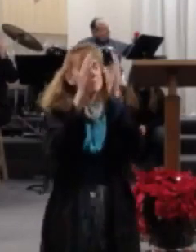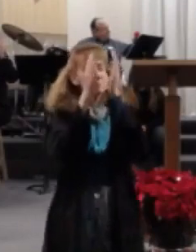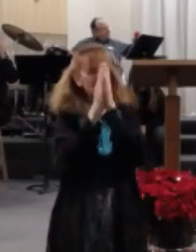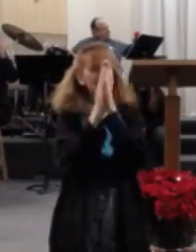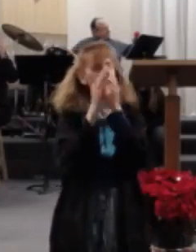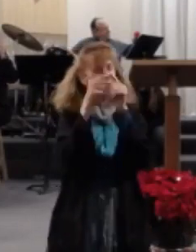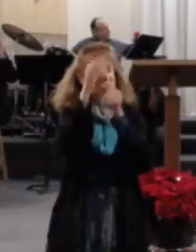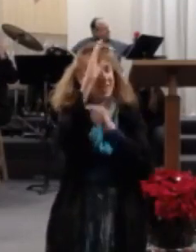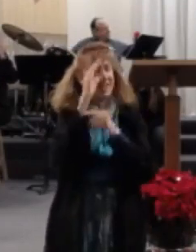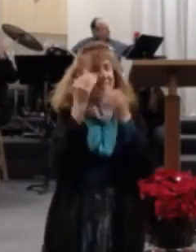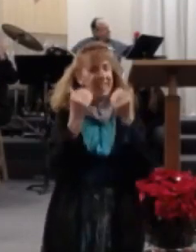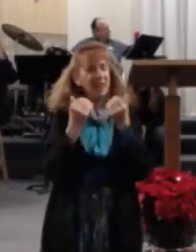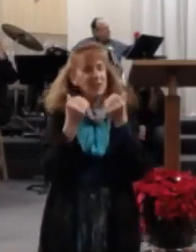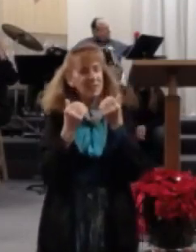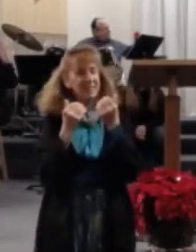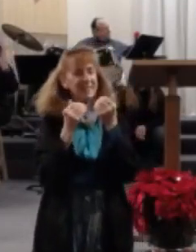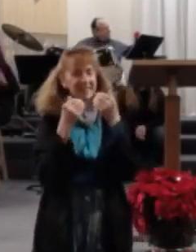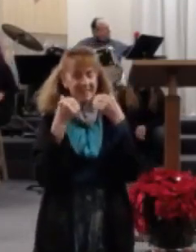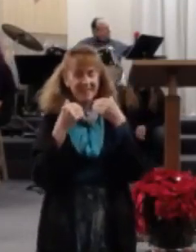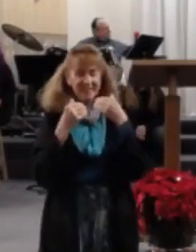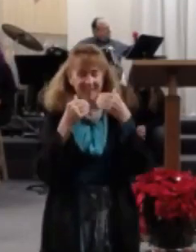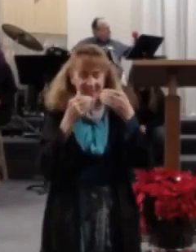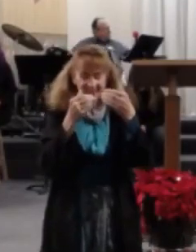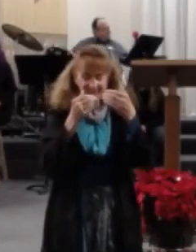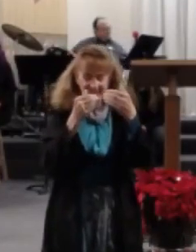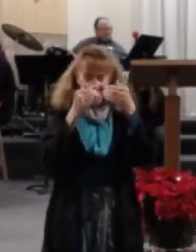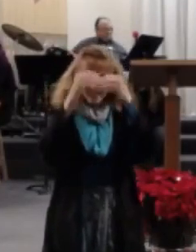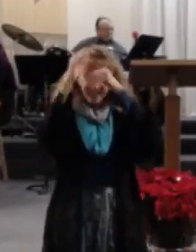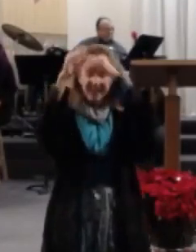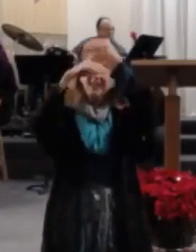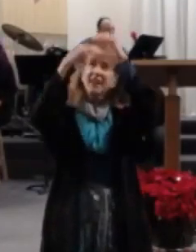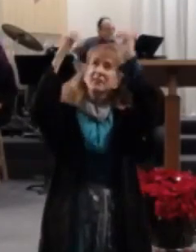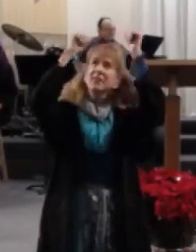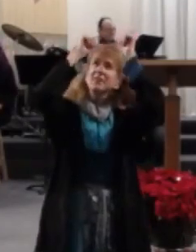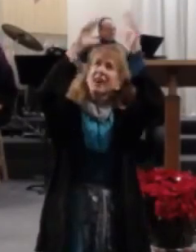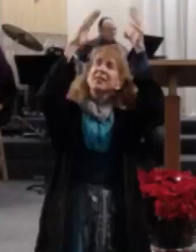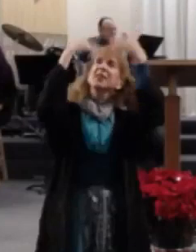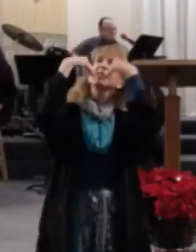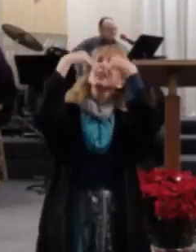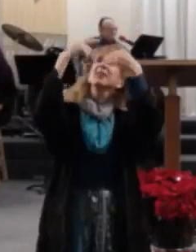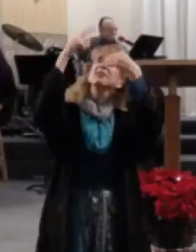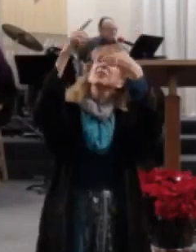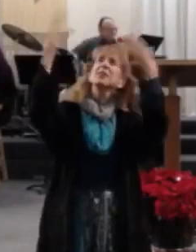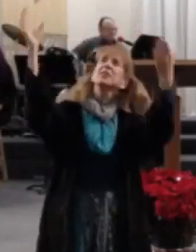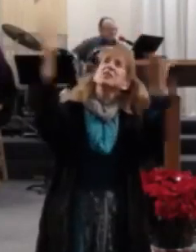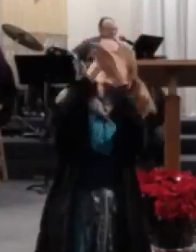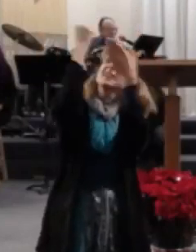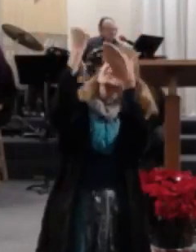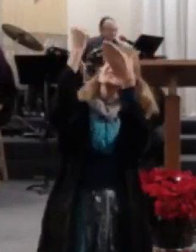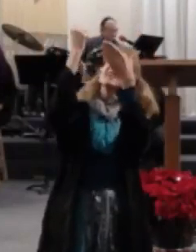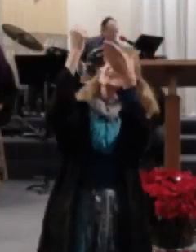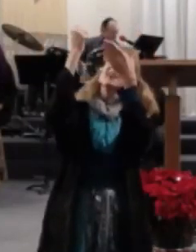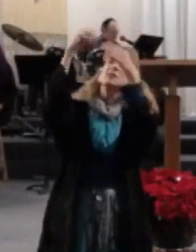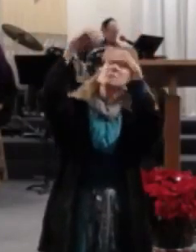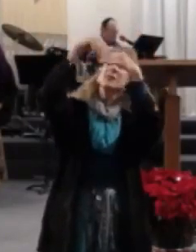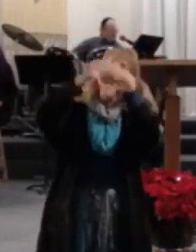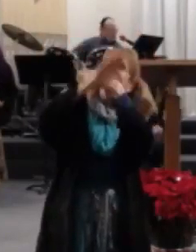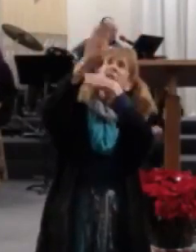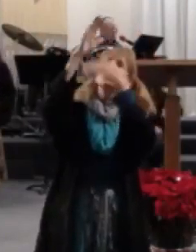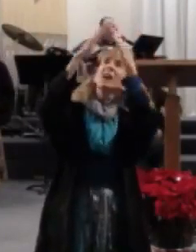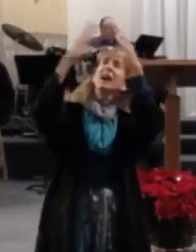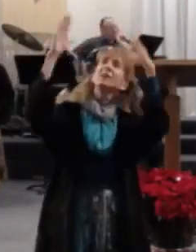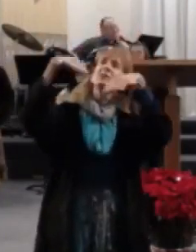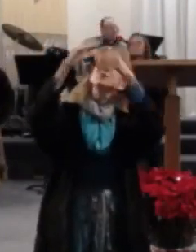up to God, and we'll move forward. Dear Heavenly Father, we just thank you for this great opportunity to enter your house and to